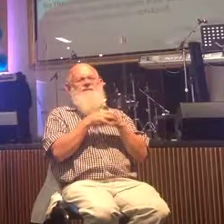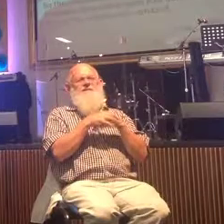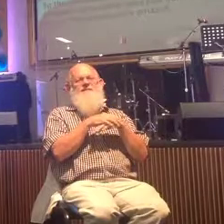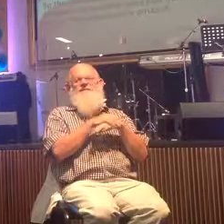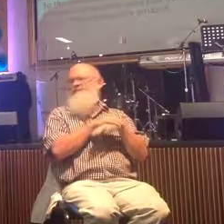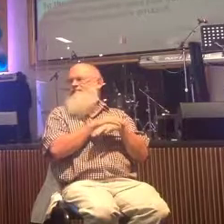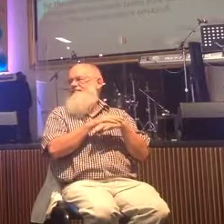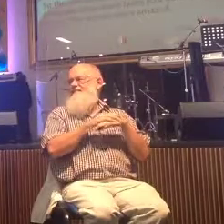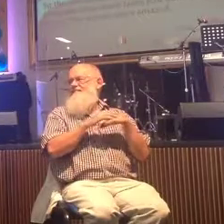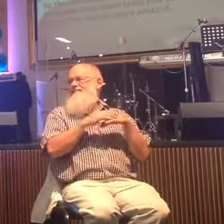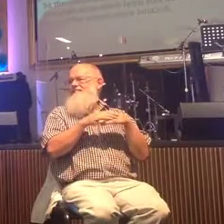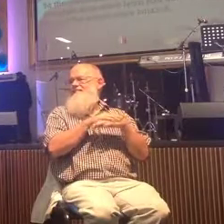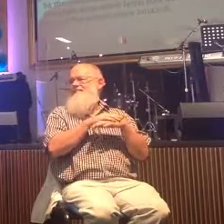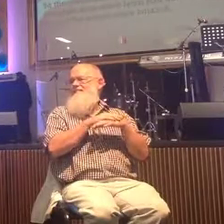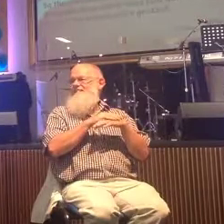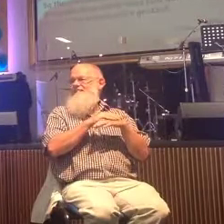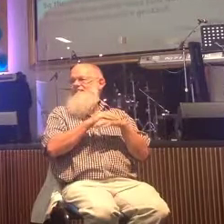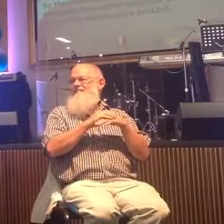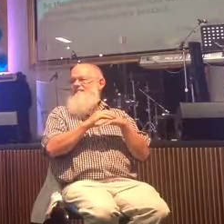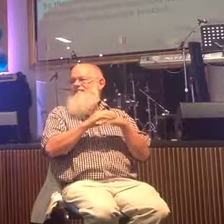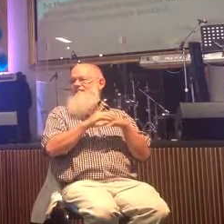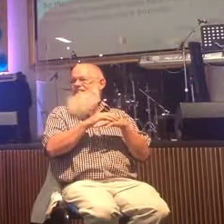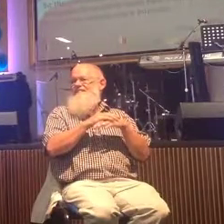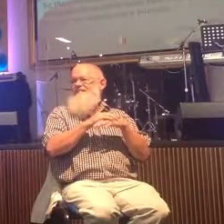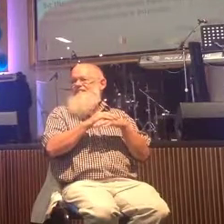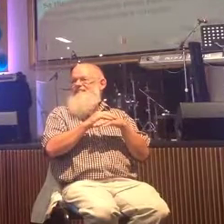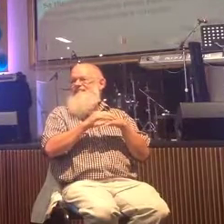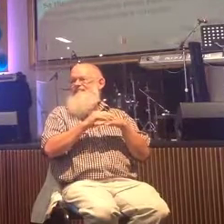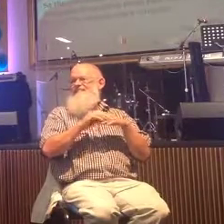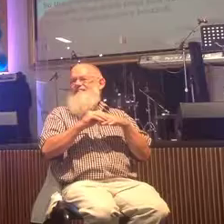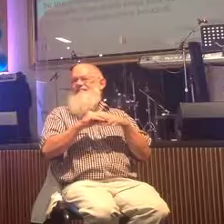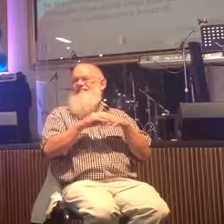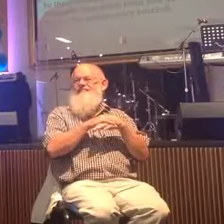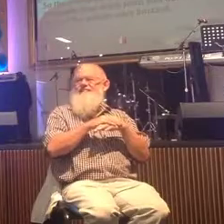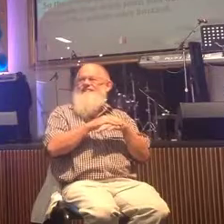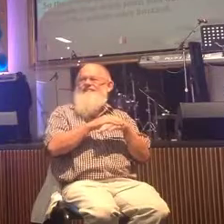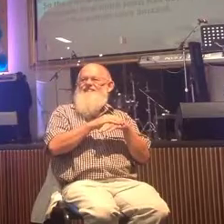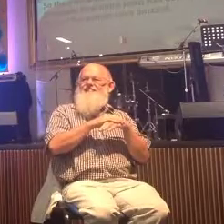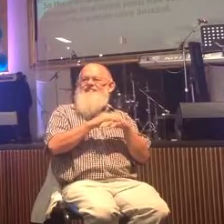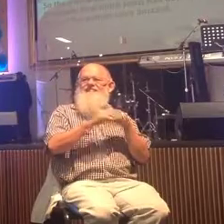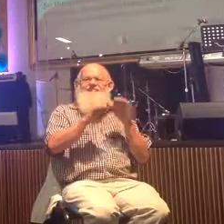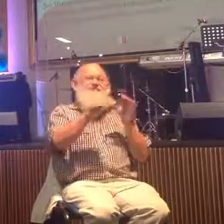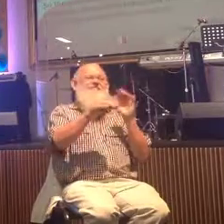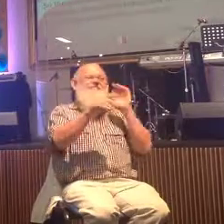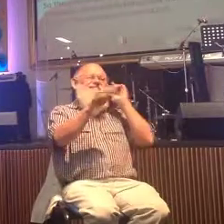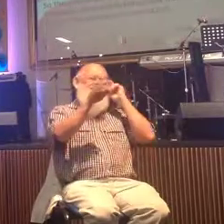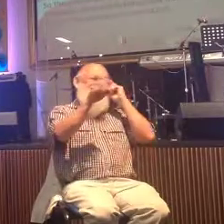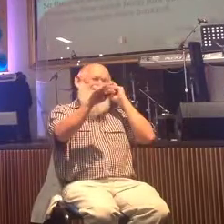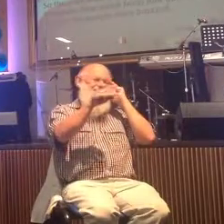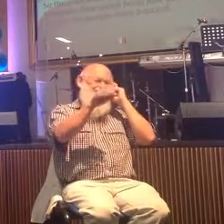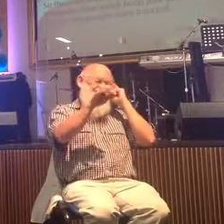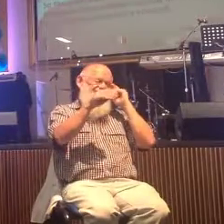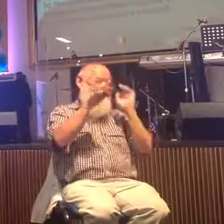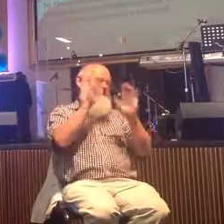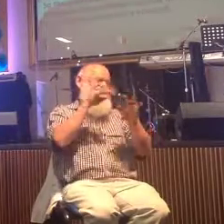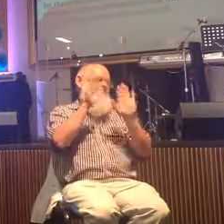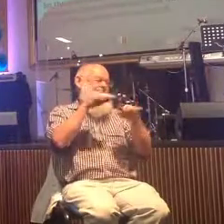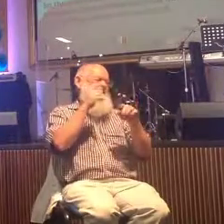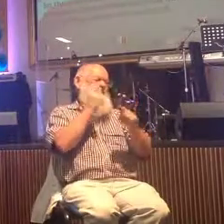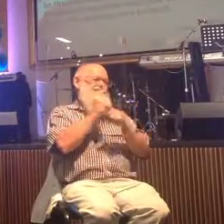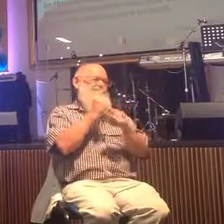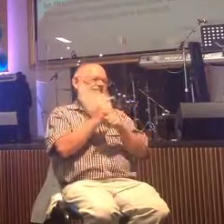but people that say bacon makes everything better, I don't see it. Bacon's alright. It's okay.